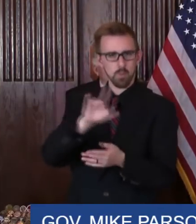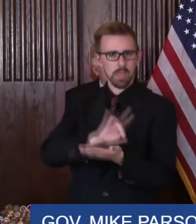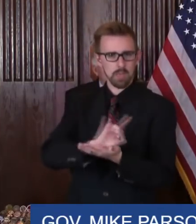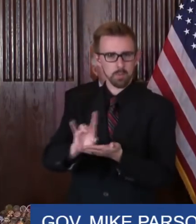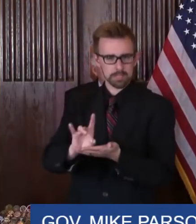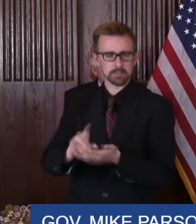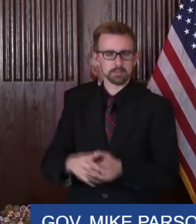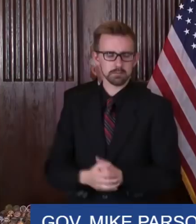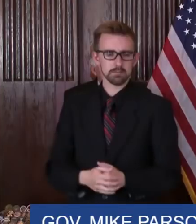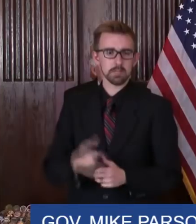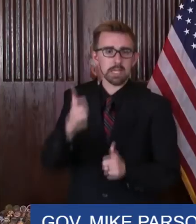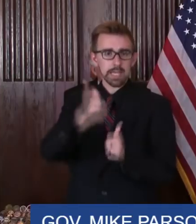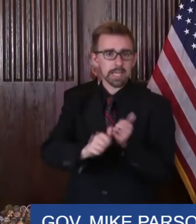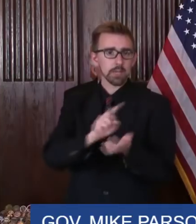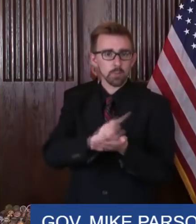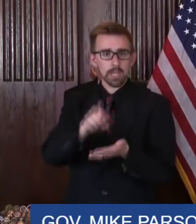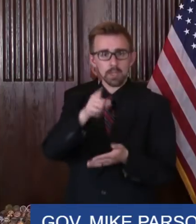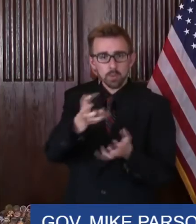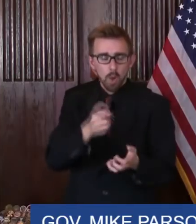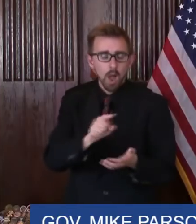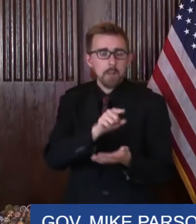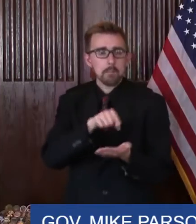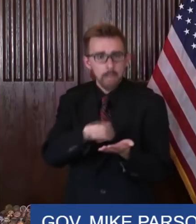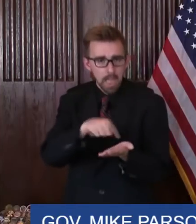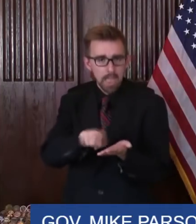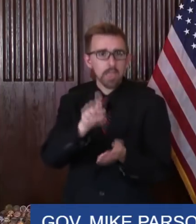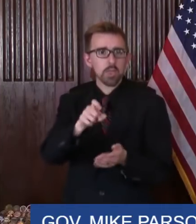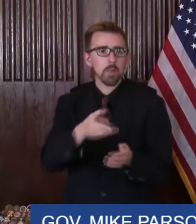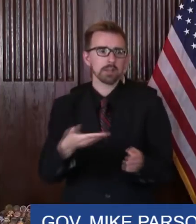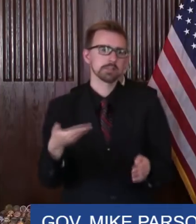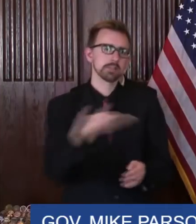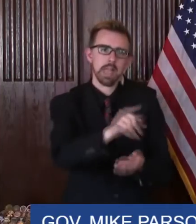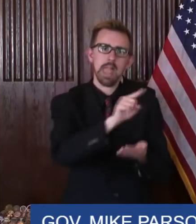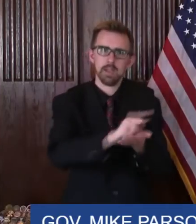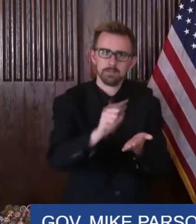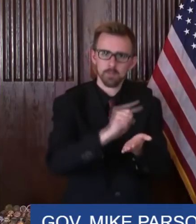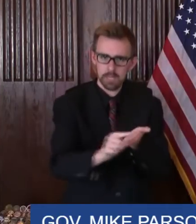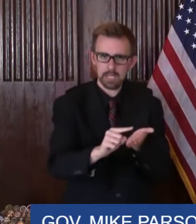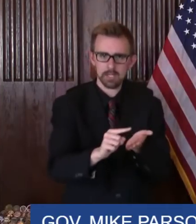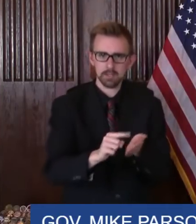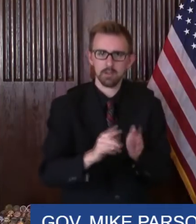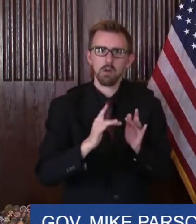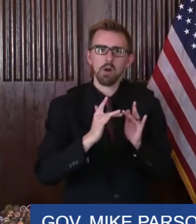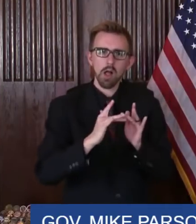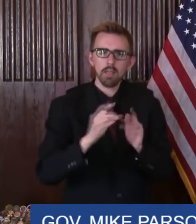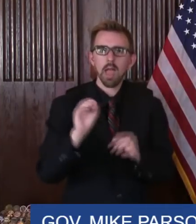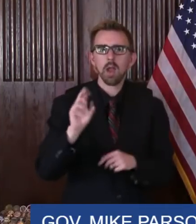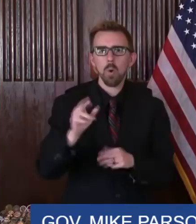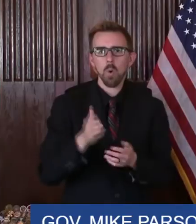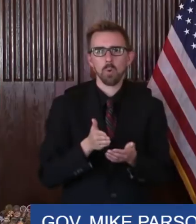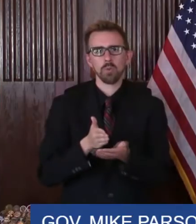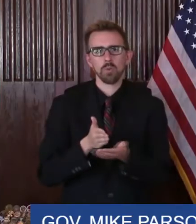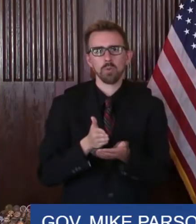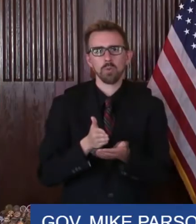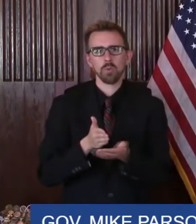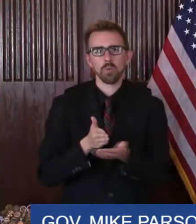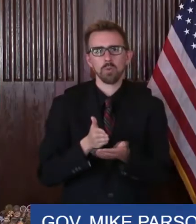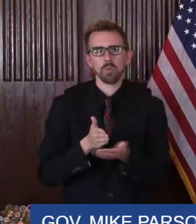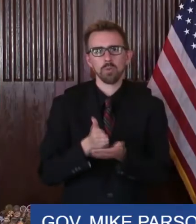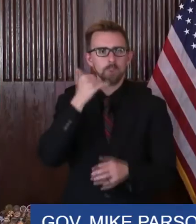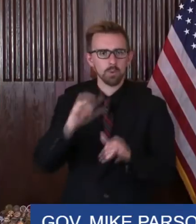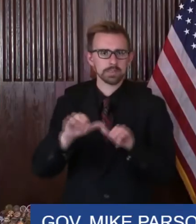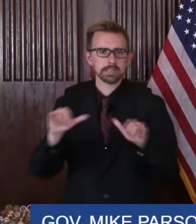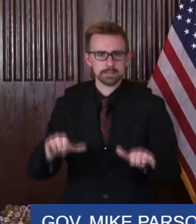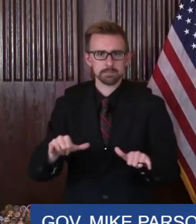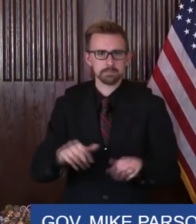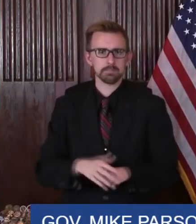that for each week you want payment, you must file a weekly request for payment online or through our phone system,